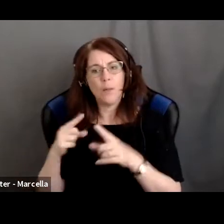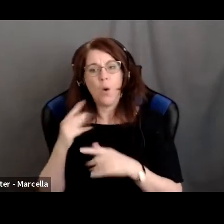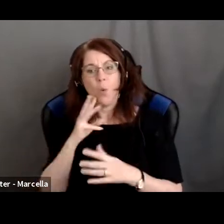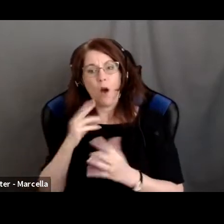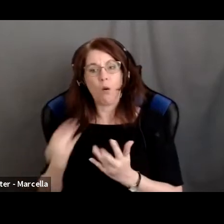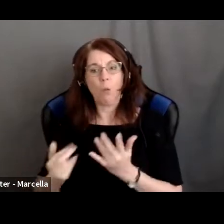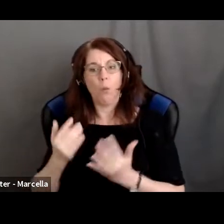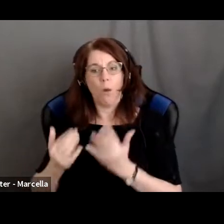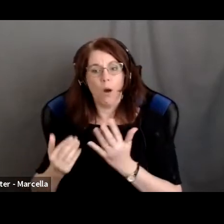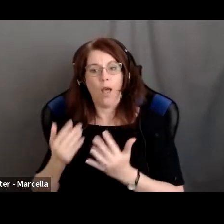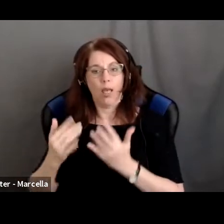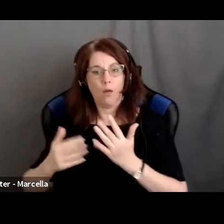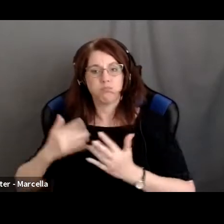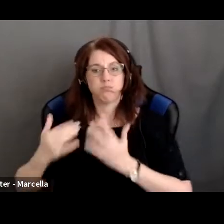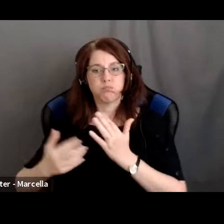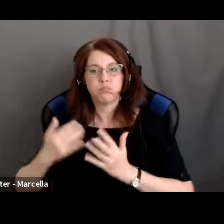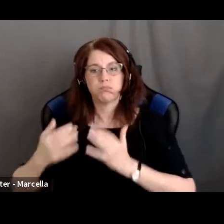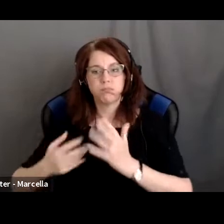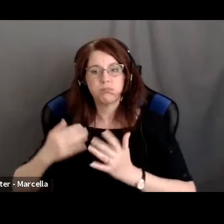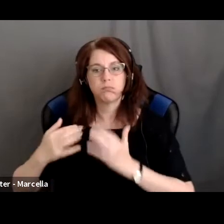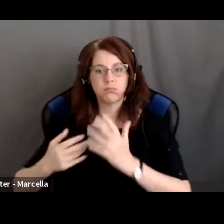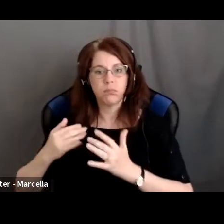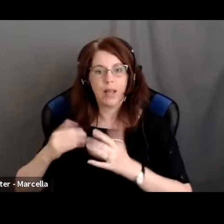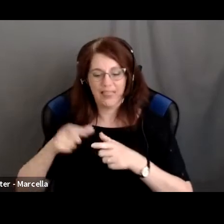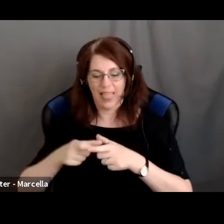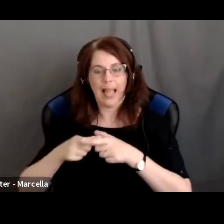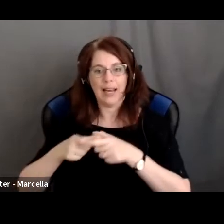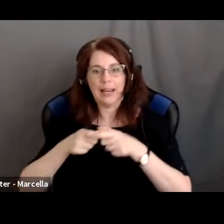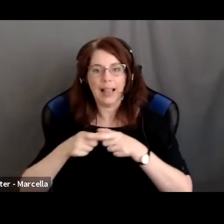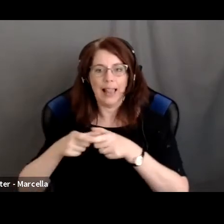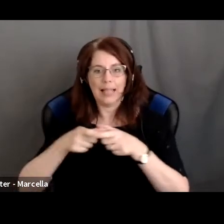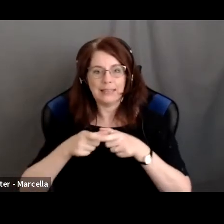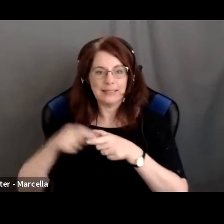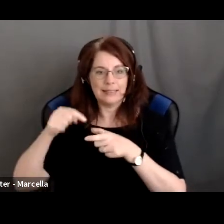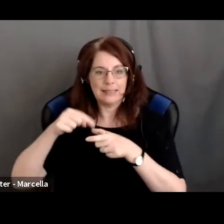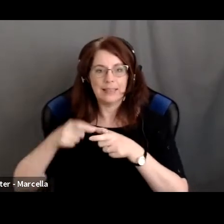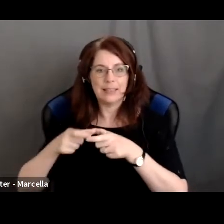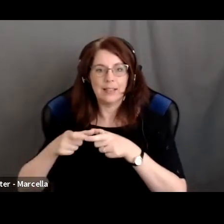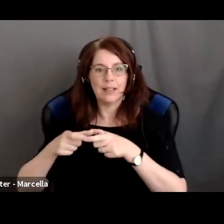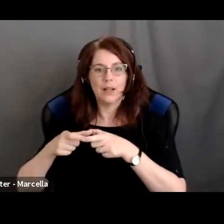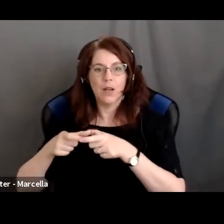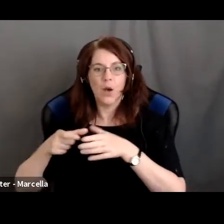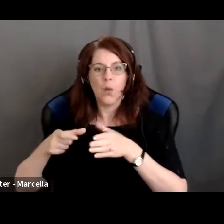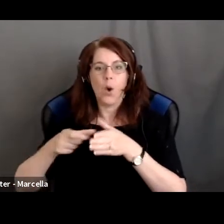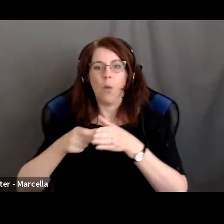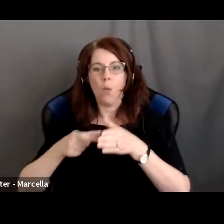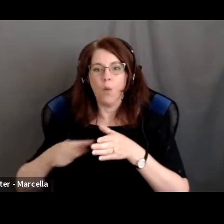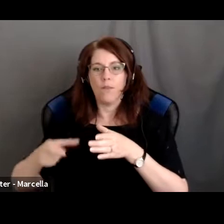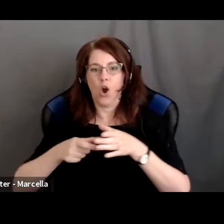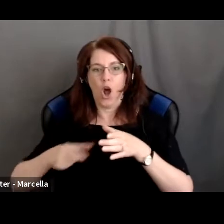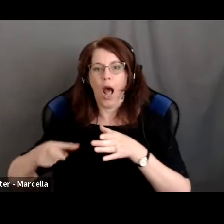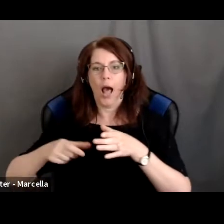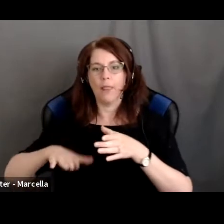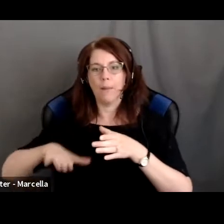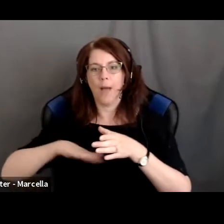to boil, when you get like a rolling boil, that glass sphere, a glass disc, will kind of dance along the bottom of the pot,